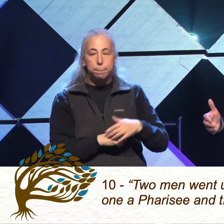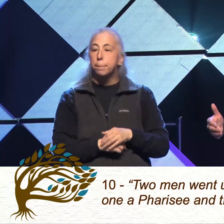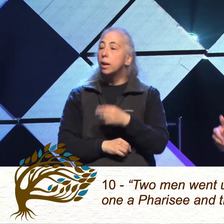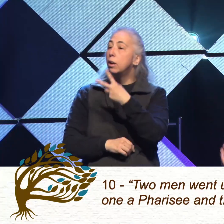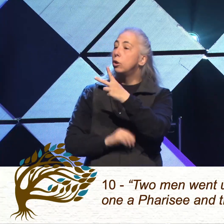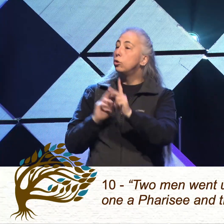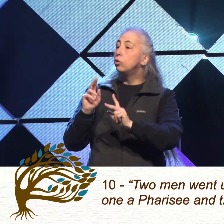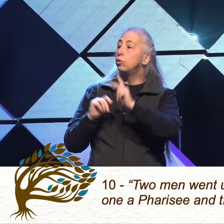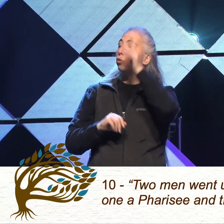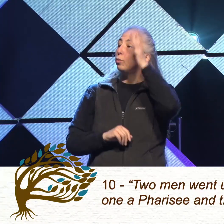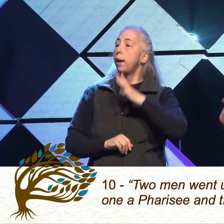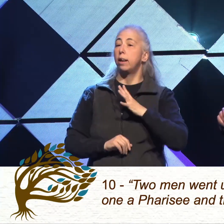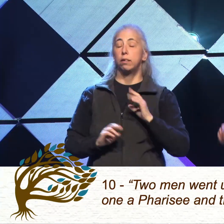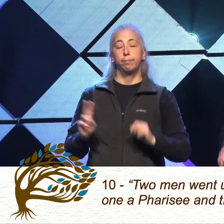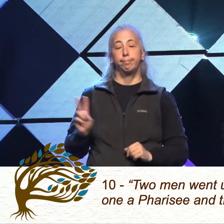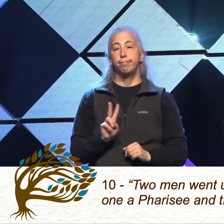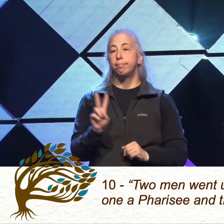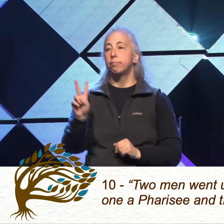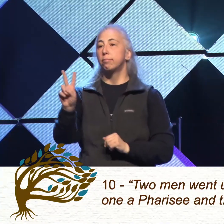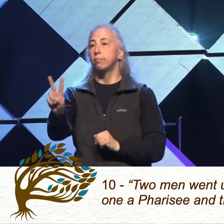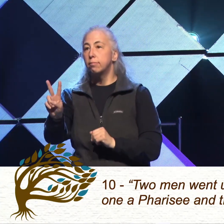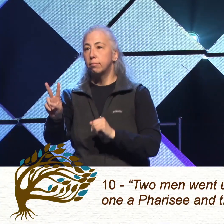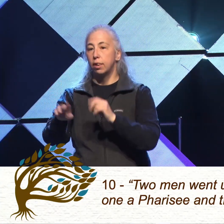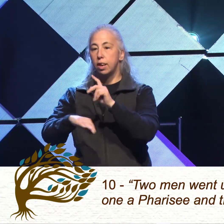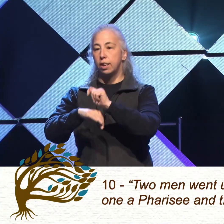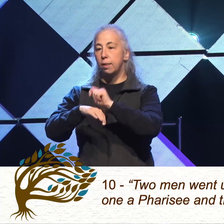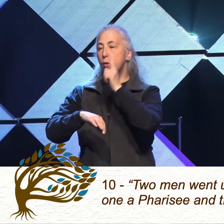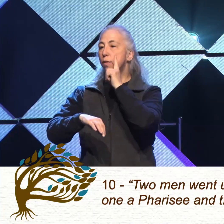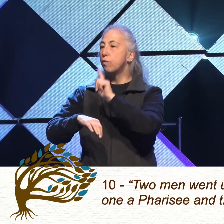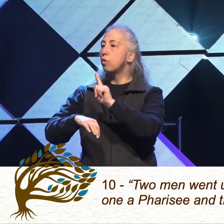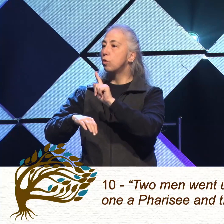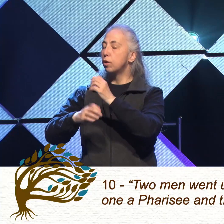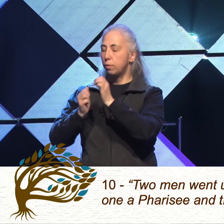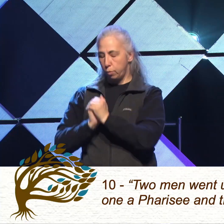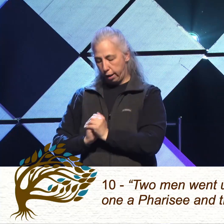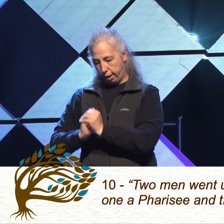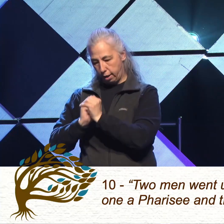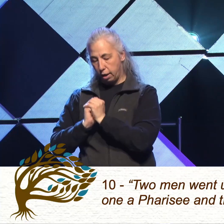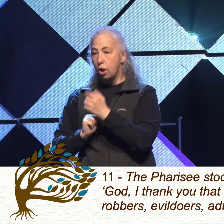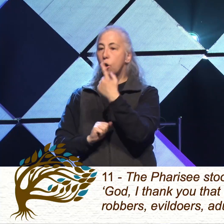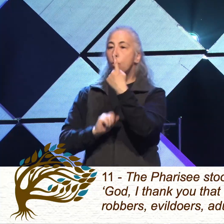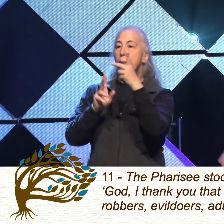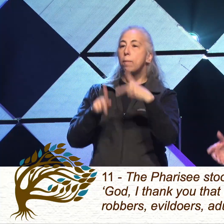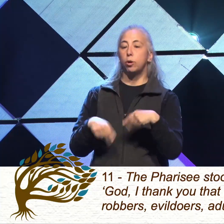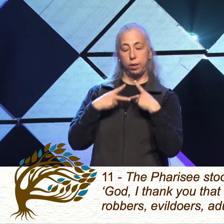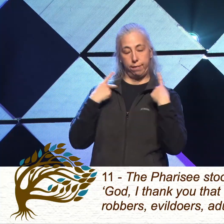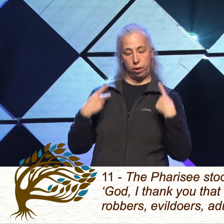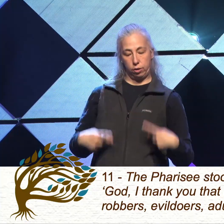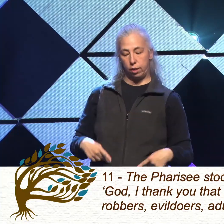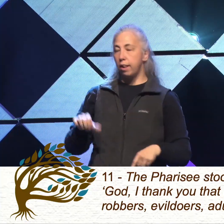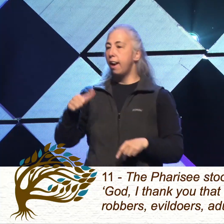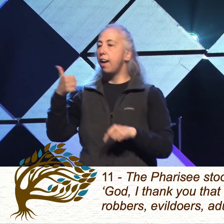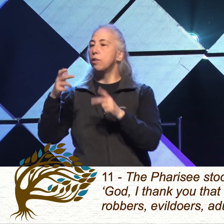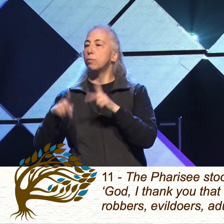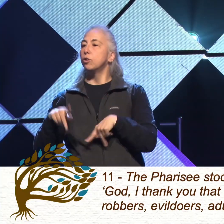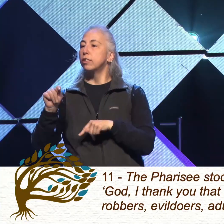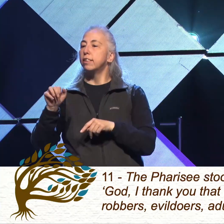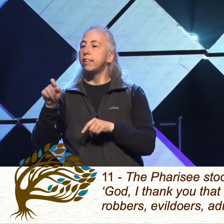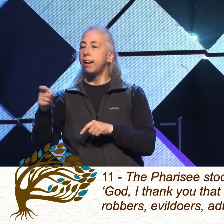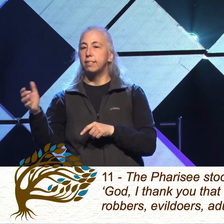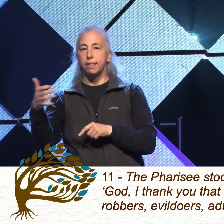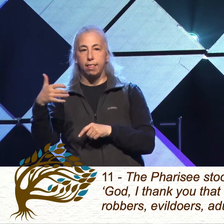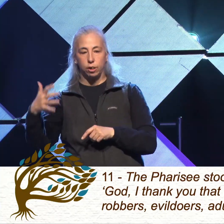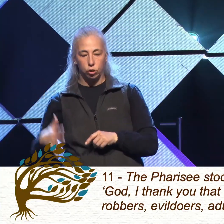to the temple to pray, one a Pharisee, the other a tax collector. The Pharisee stood by himself and